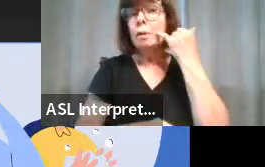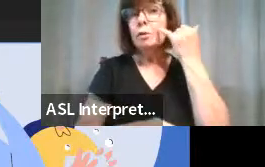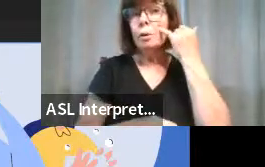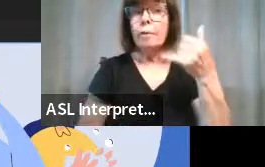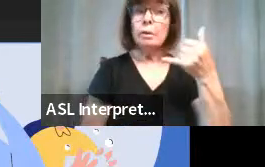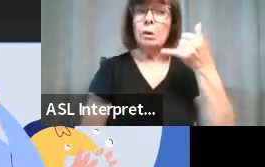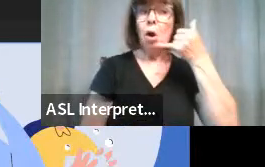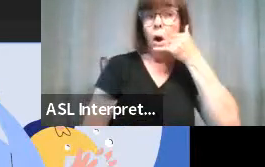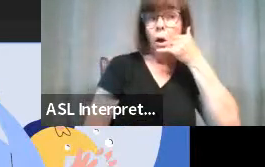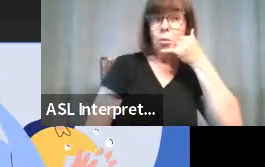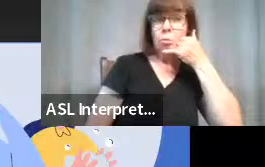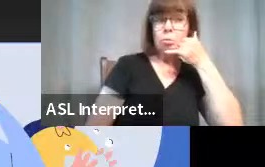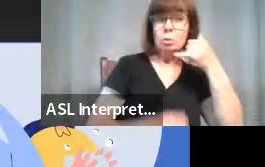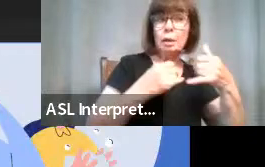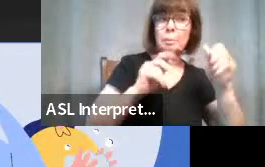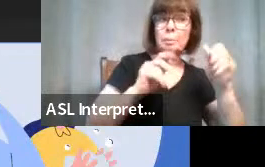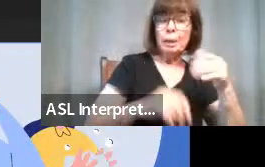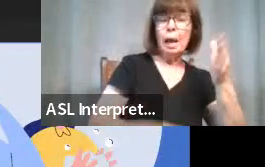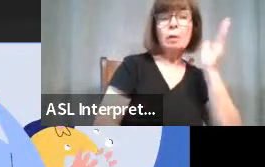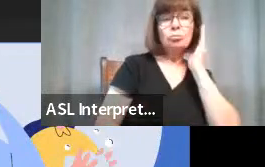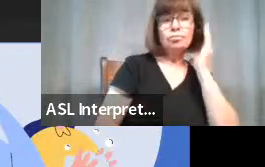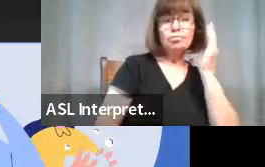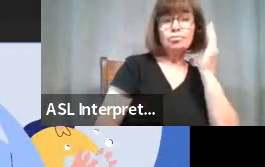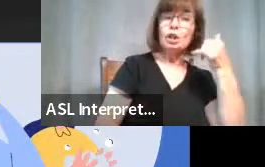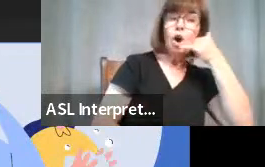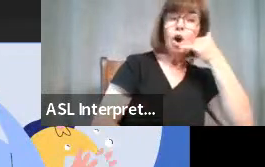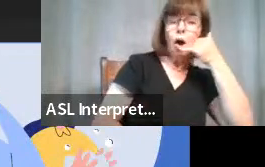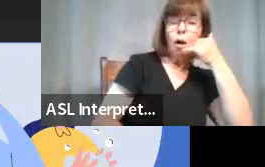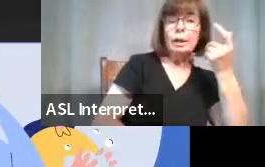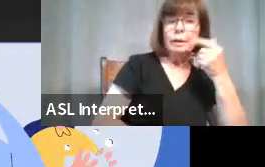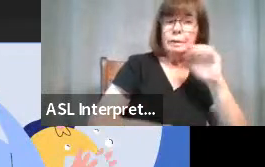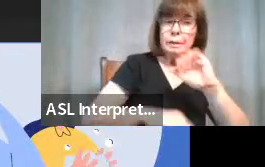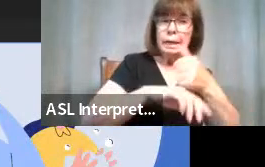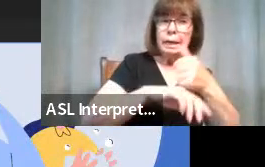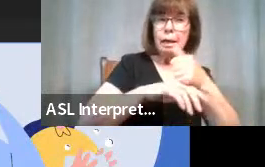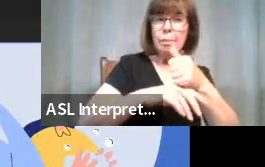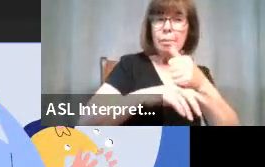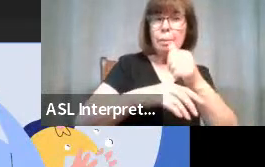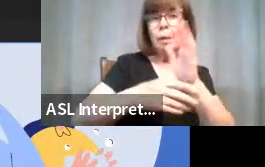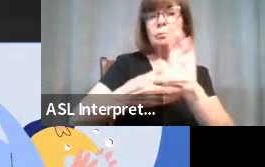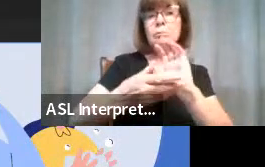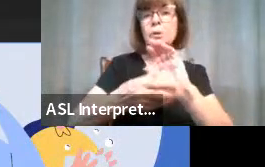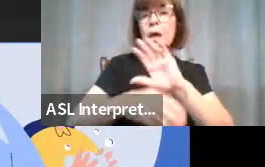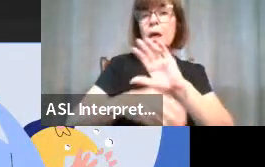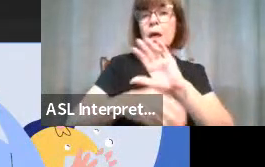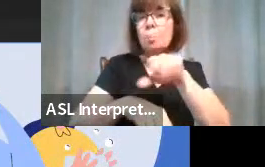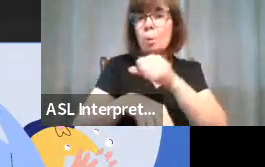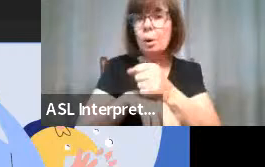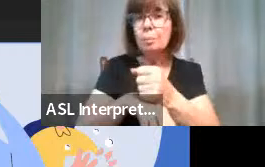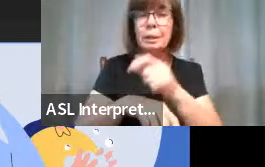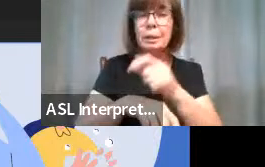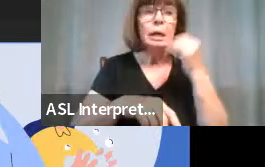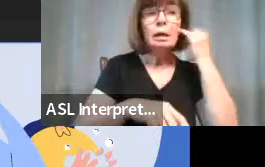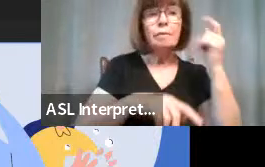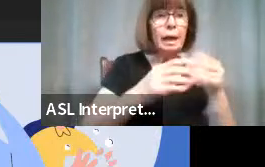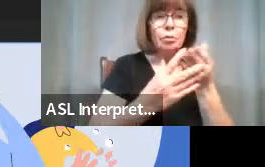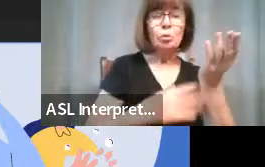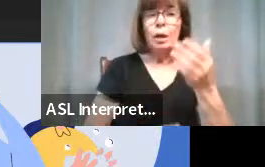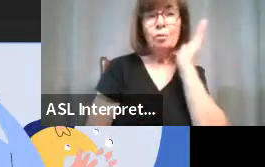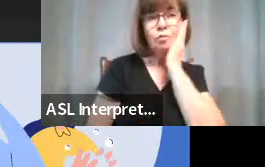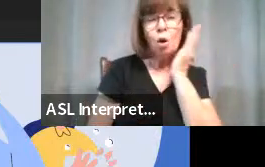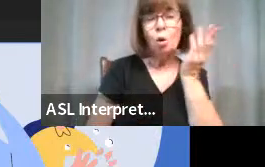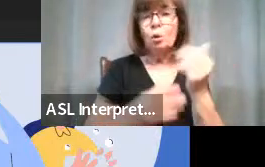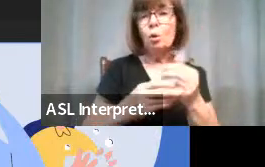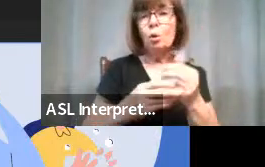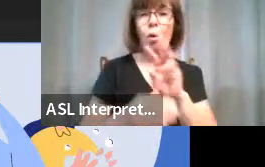can schedule appointments through the call line directly. So if they can't do it through a web or a cell phone, we are available